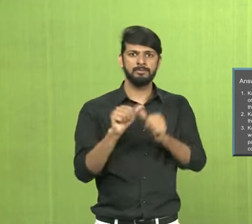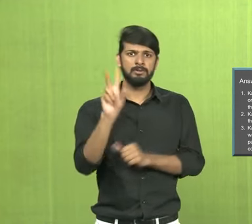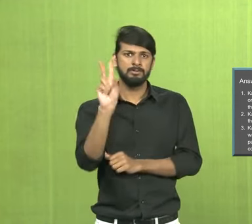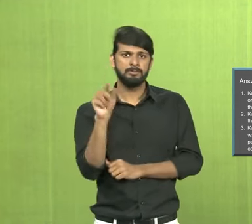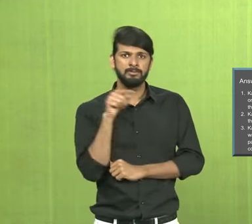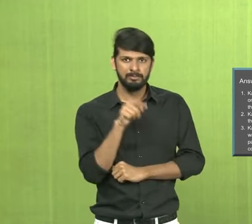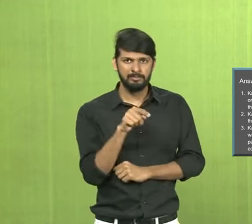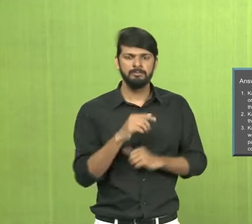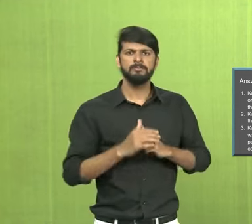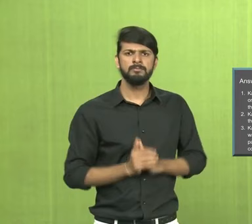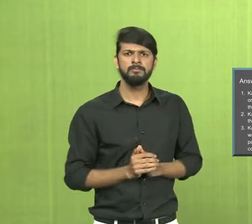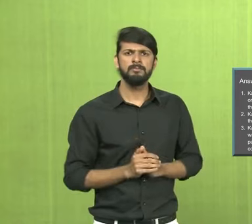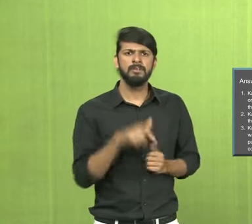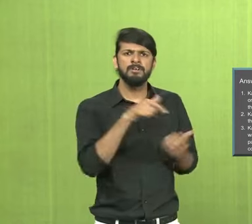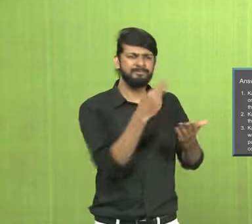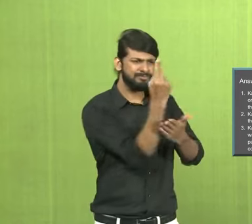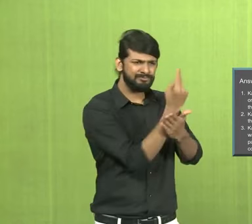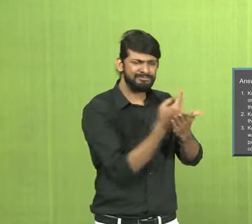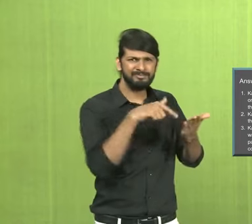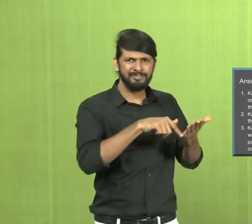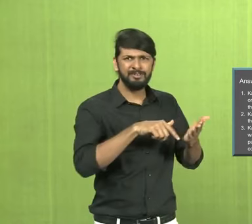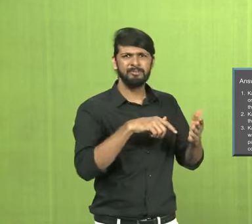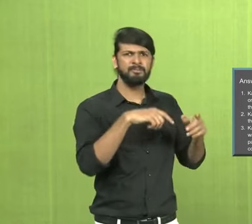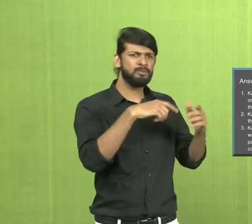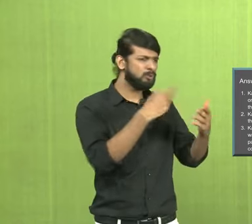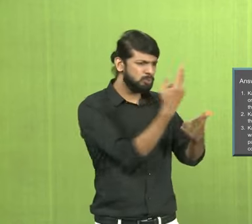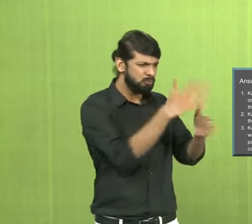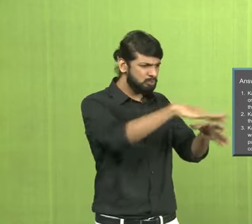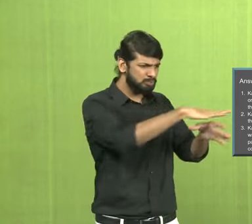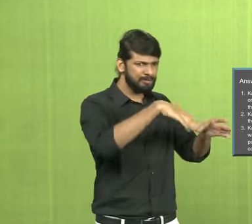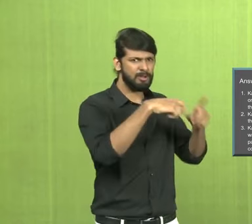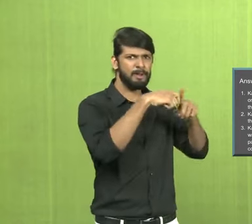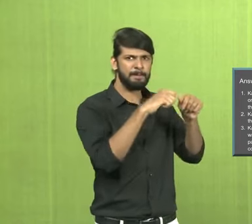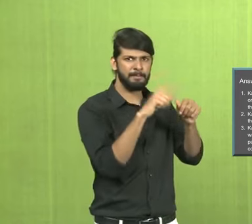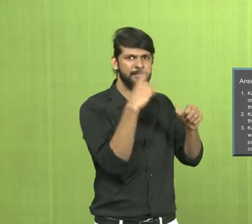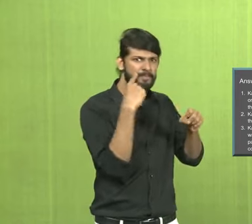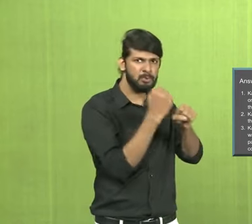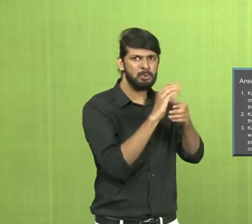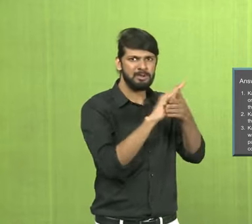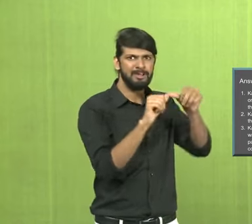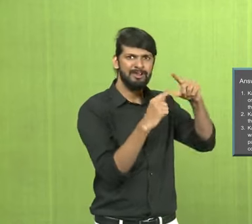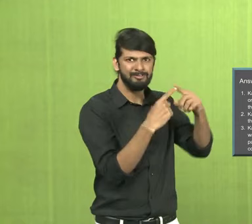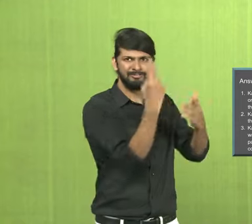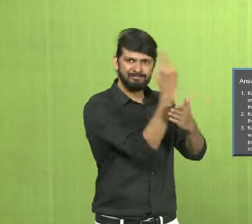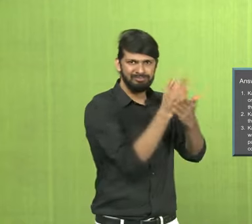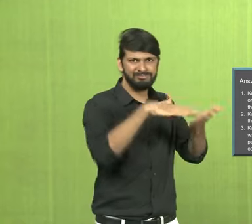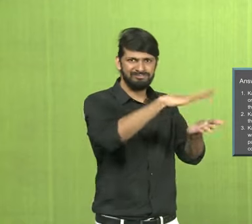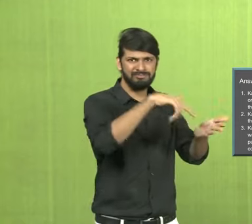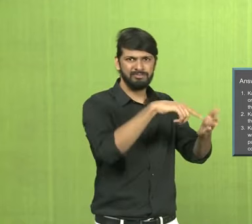Answer number 2. So, who were the people who bought these paintings? They were primarily the pilgrims who visited the